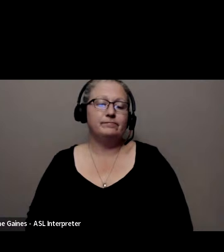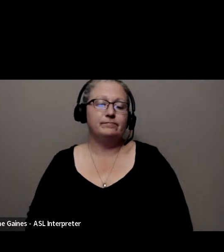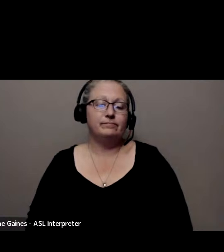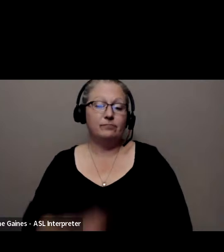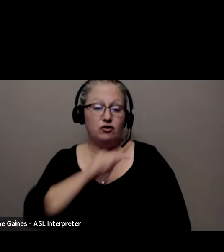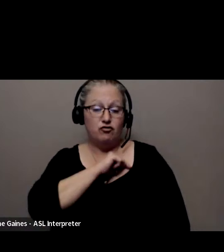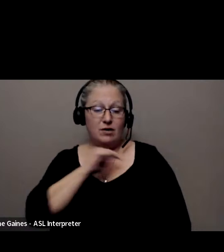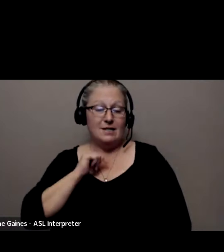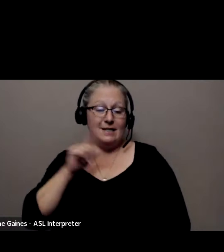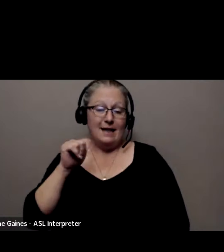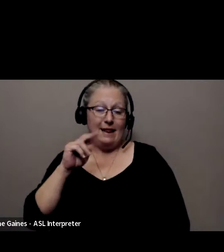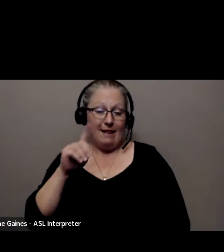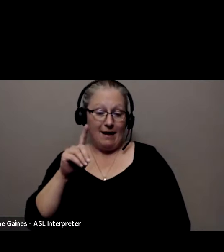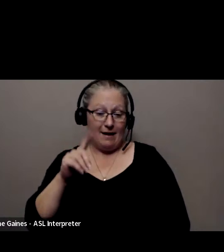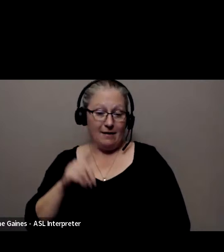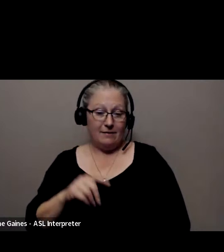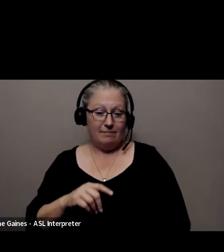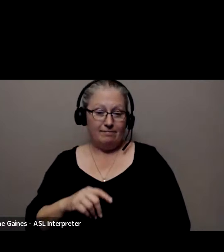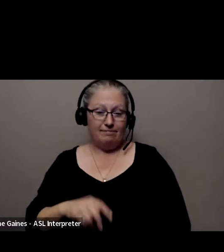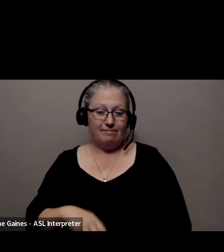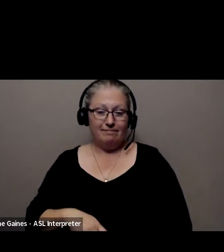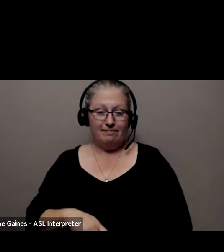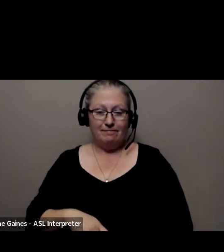Trustee Land? Sorry.